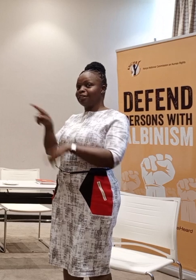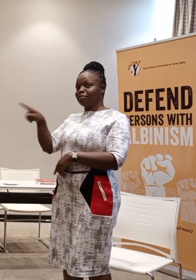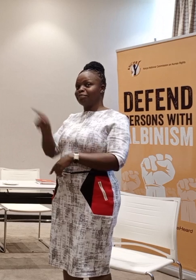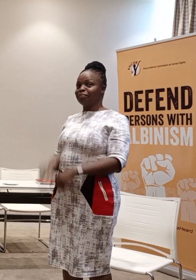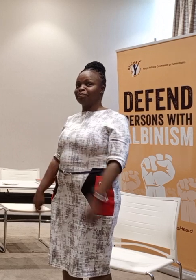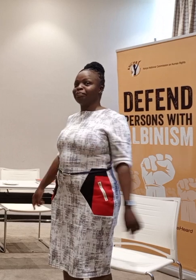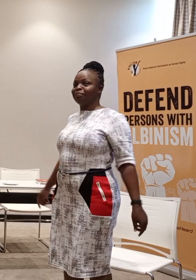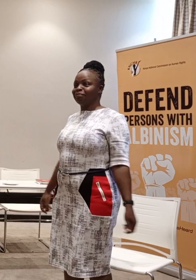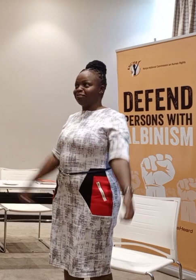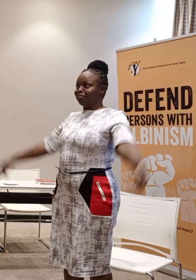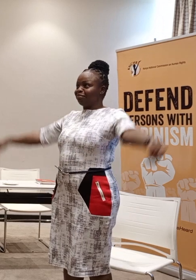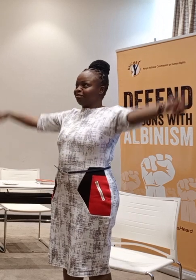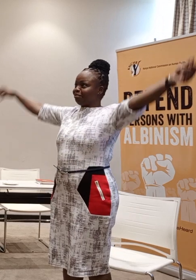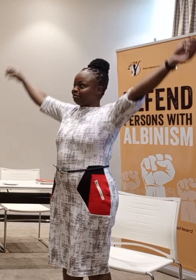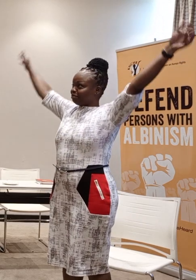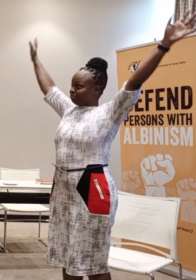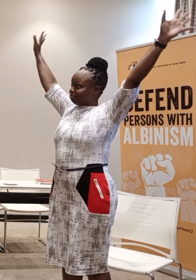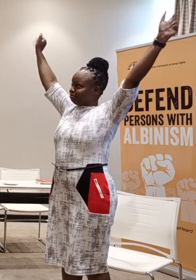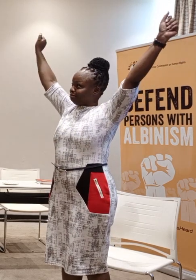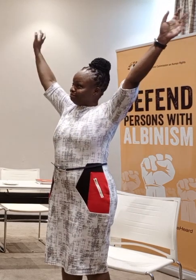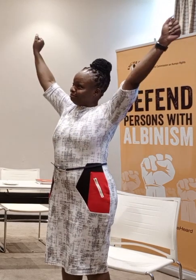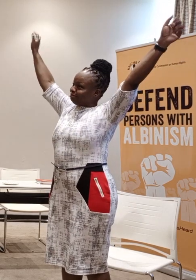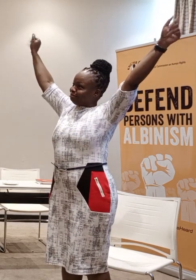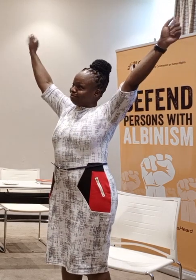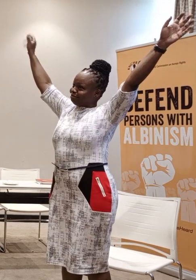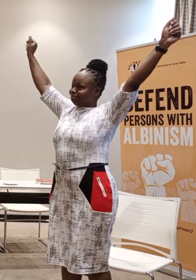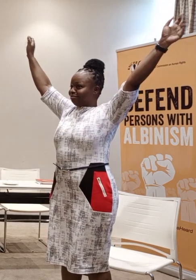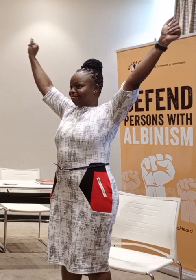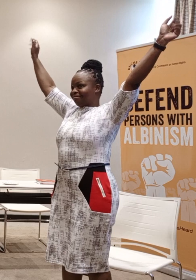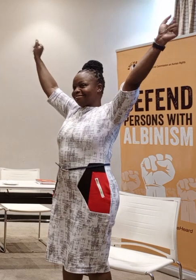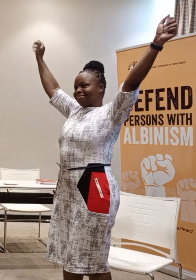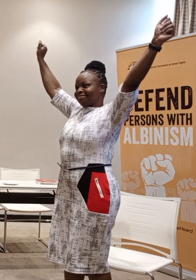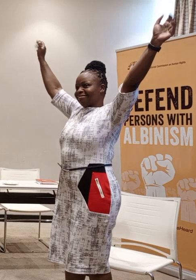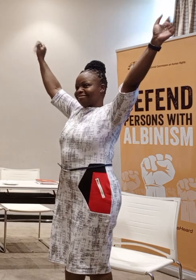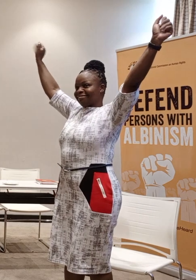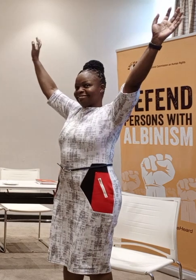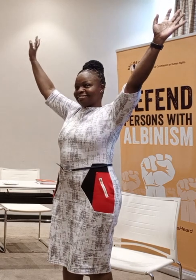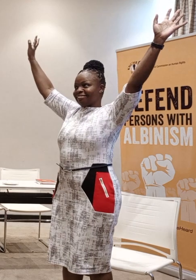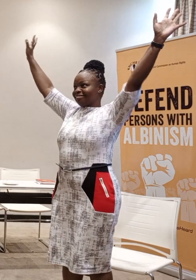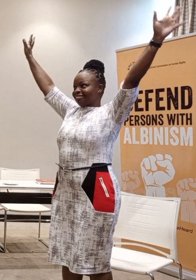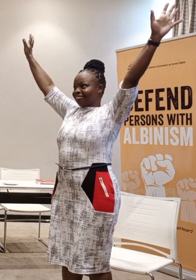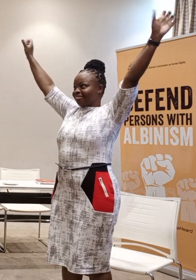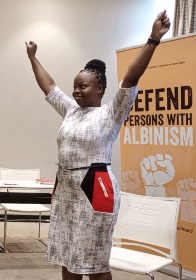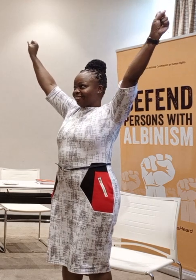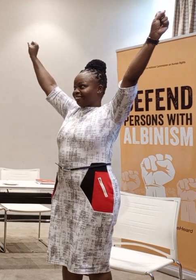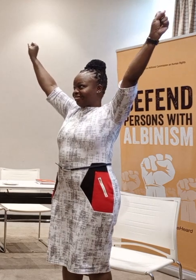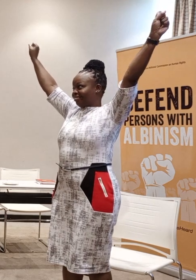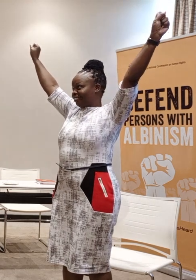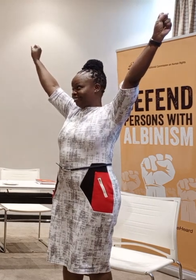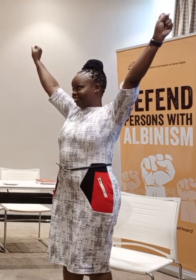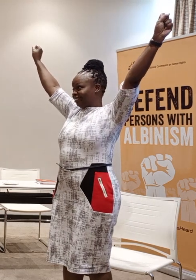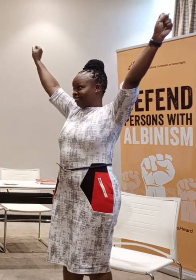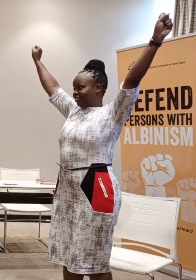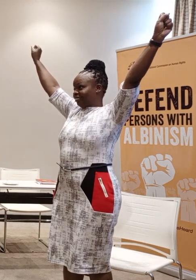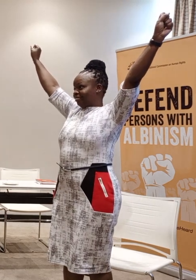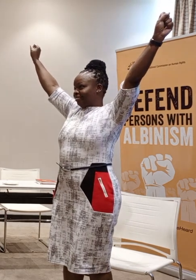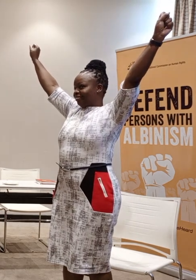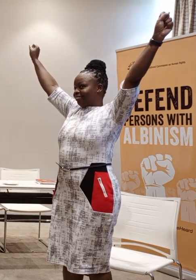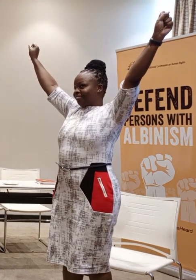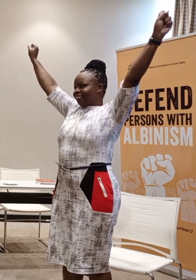our hands, like you are now stretching. Breathe